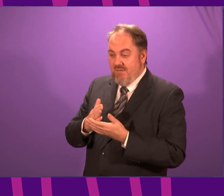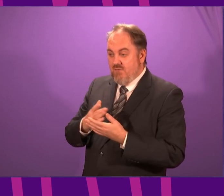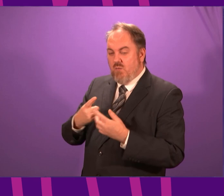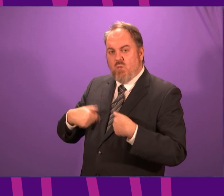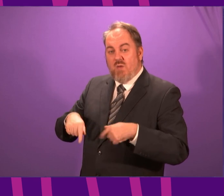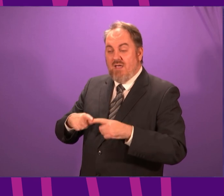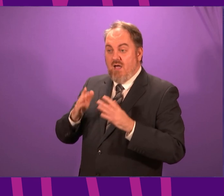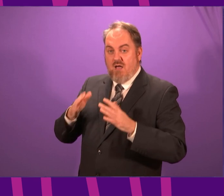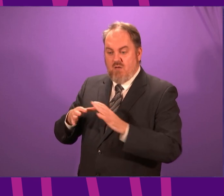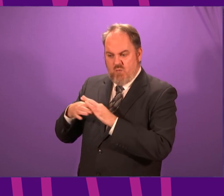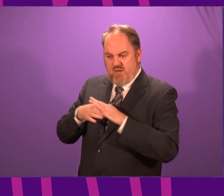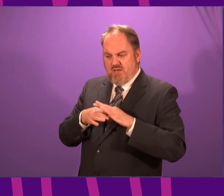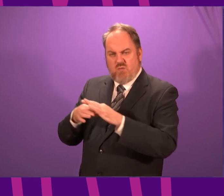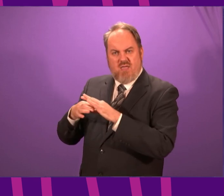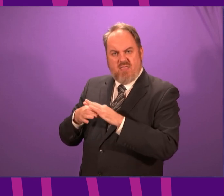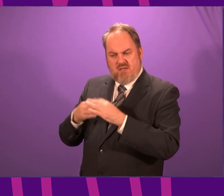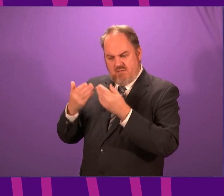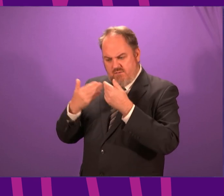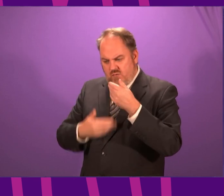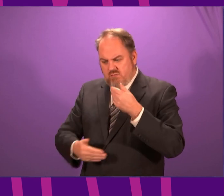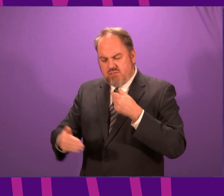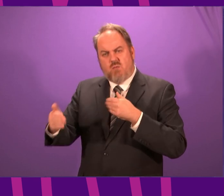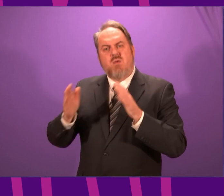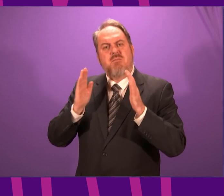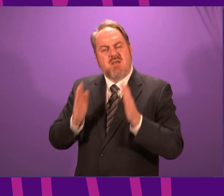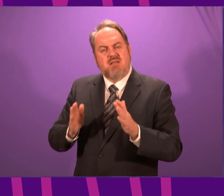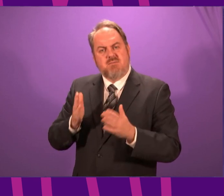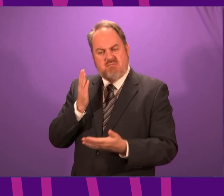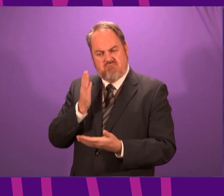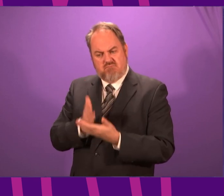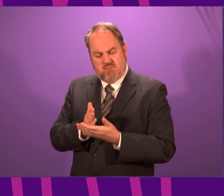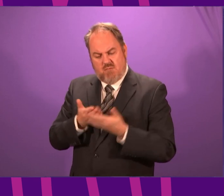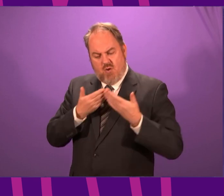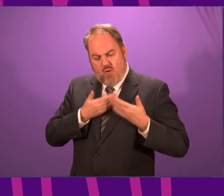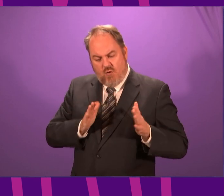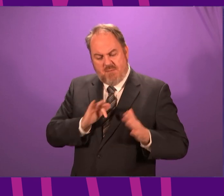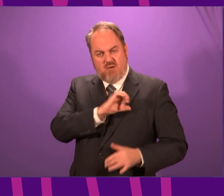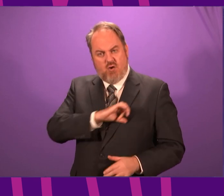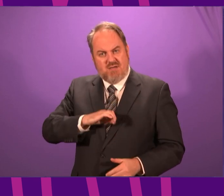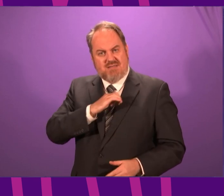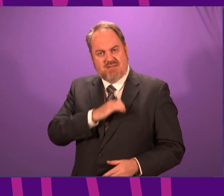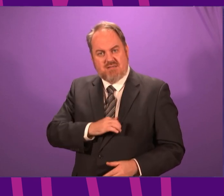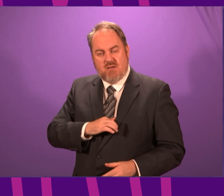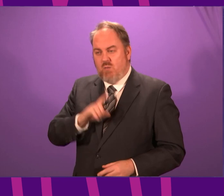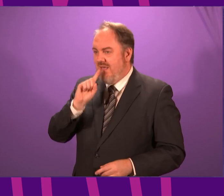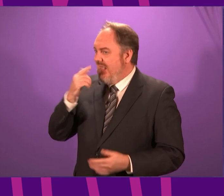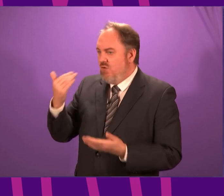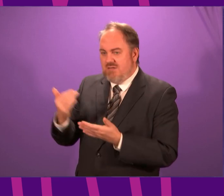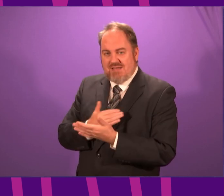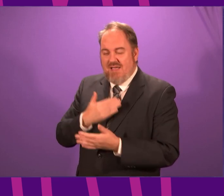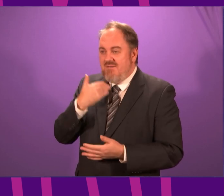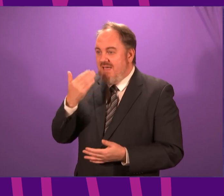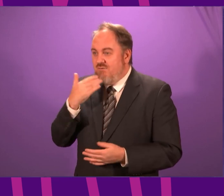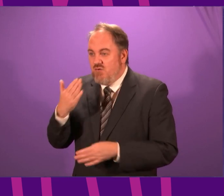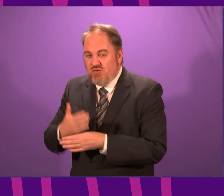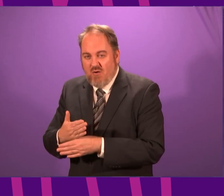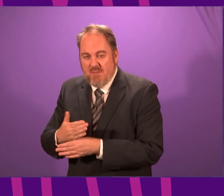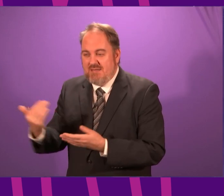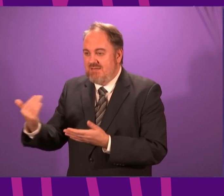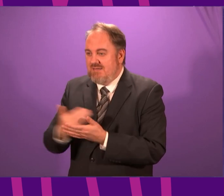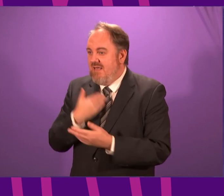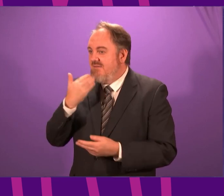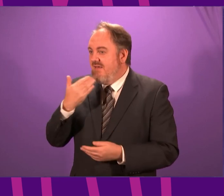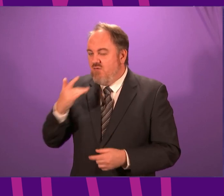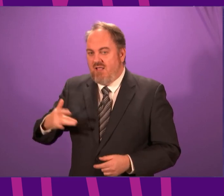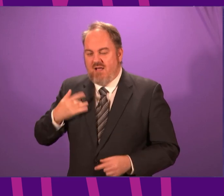this for the long haul, then we must be honest with people. We must be honest that we cannot and we will not save every job, every life, or fix every